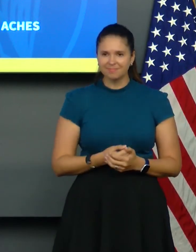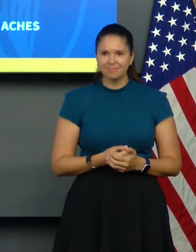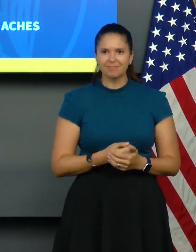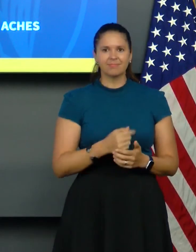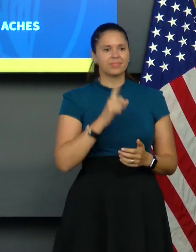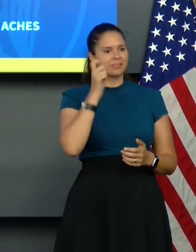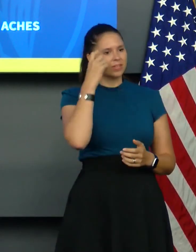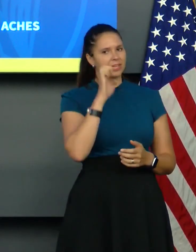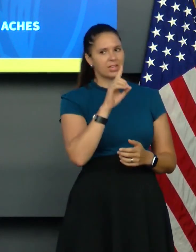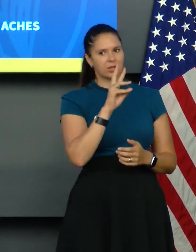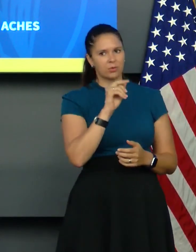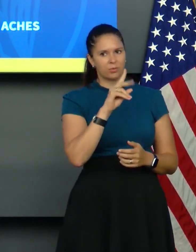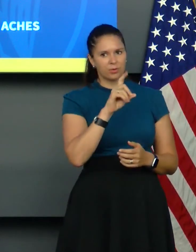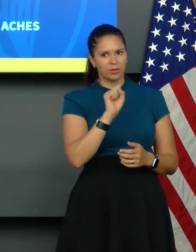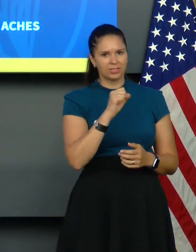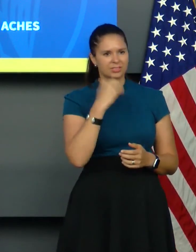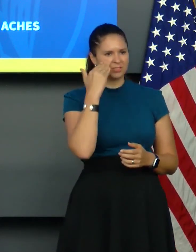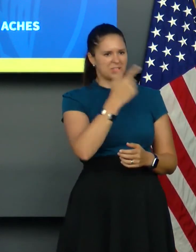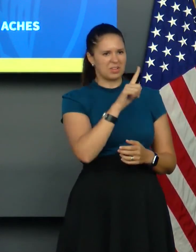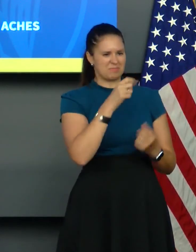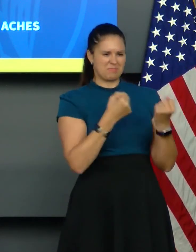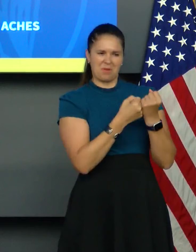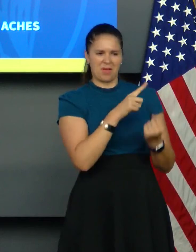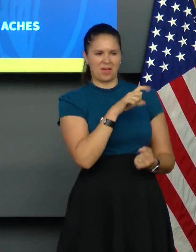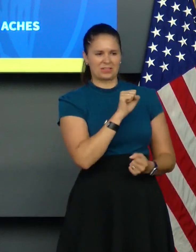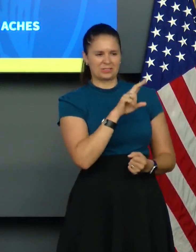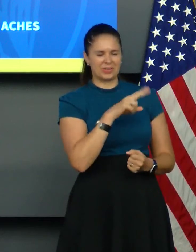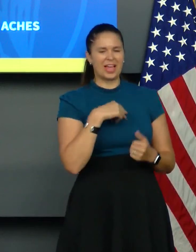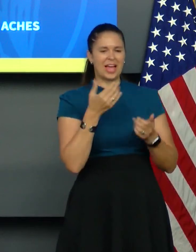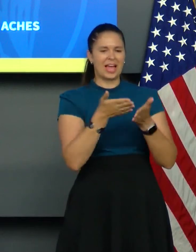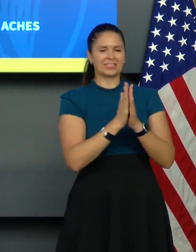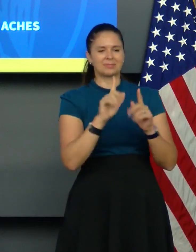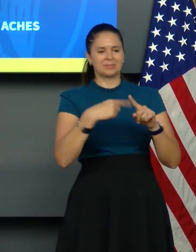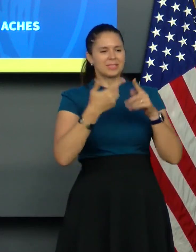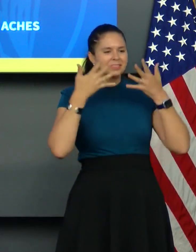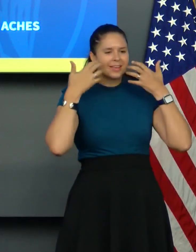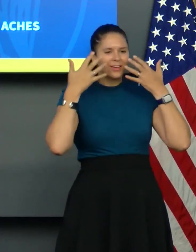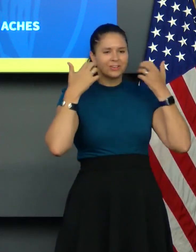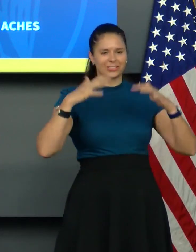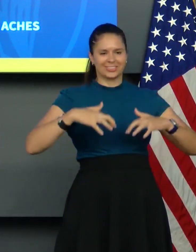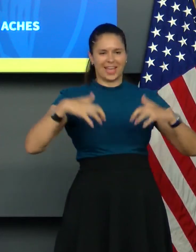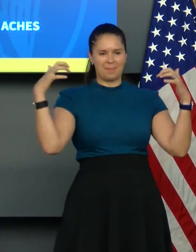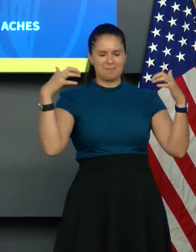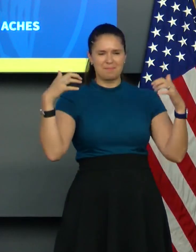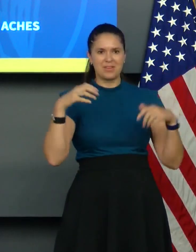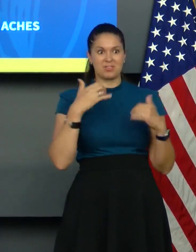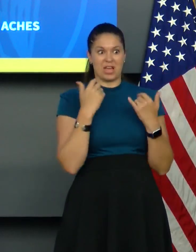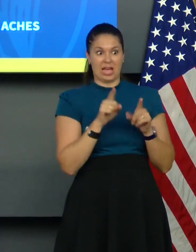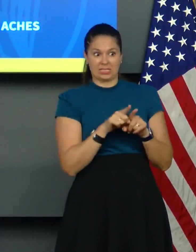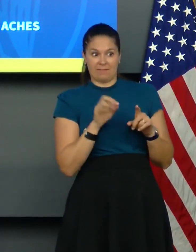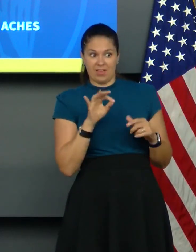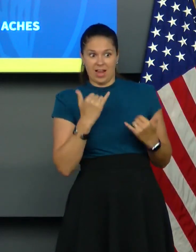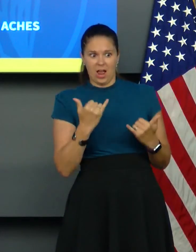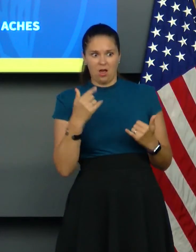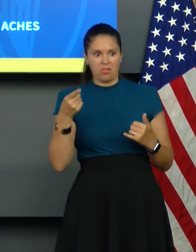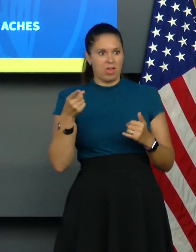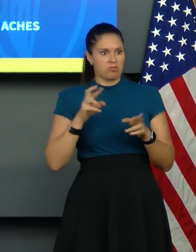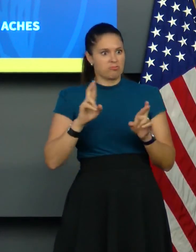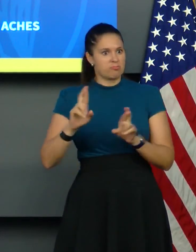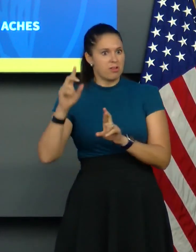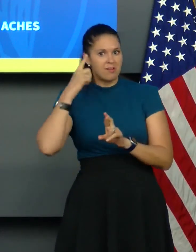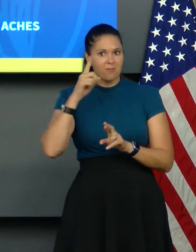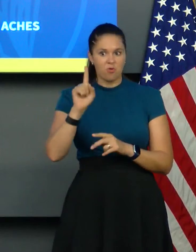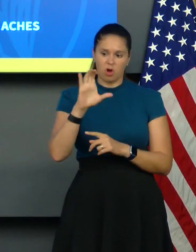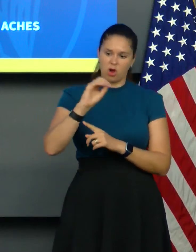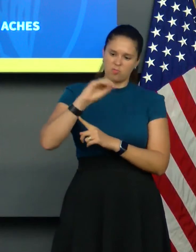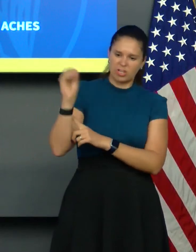Governor Edwards, I mean, you're an LSU fan, so of course I have to ask about Tiger Stadium and capacity. I mean, as of right now, they're preparing for a regular season at